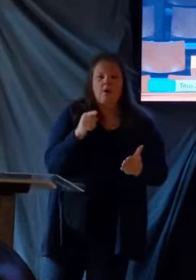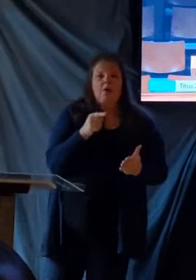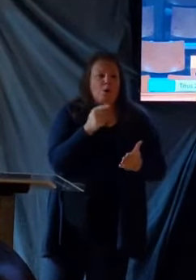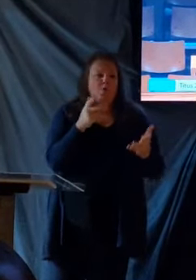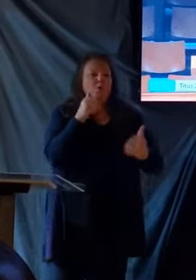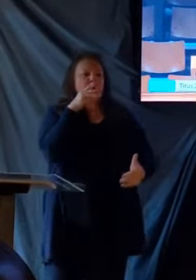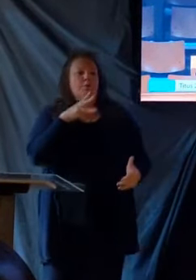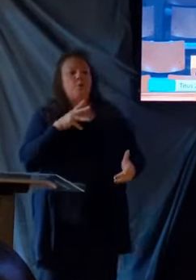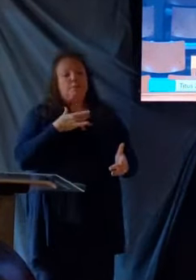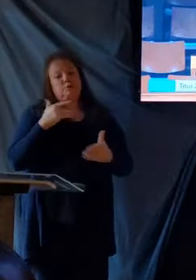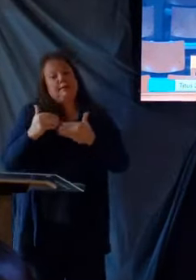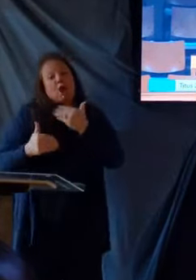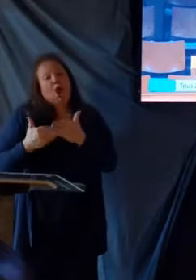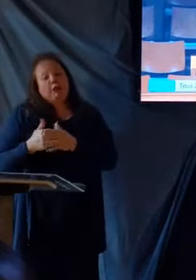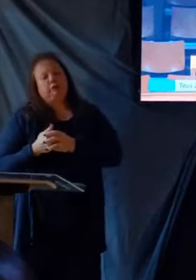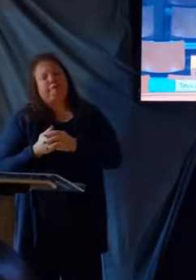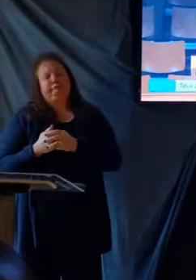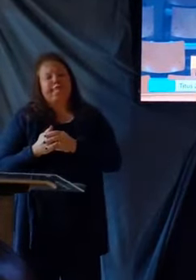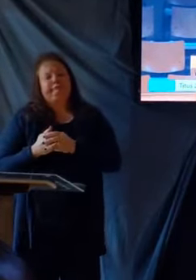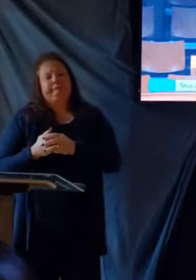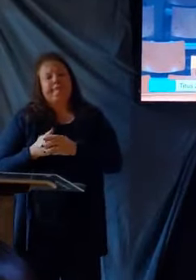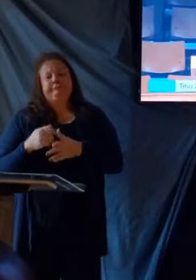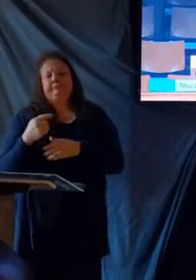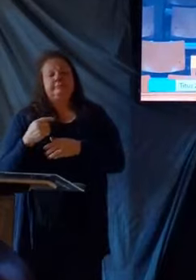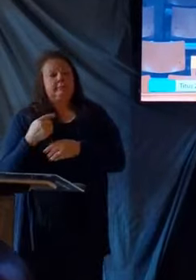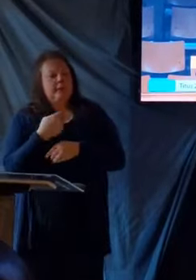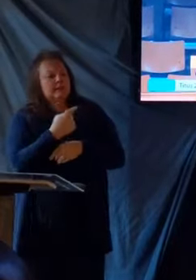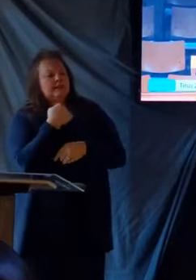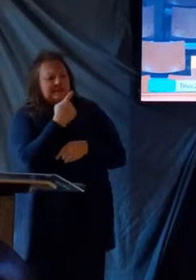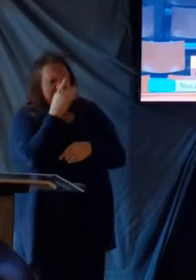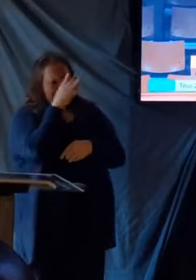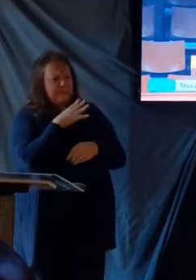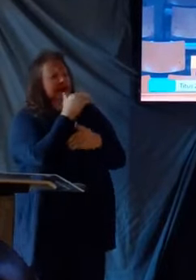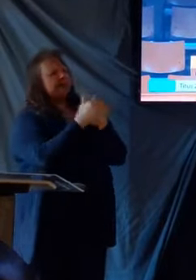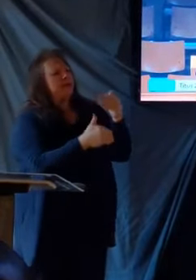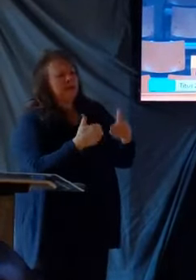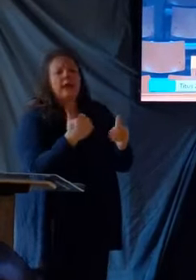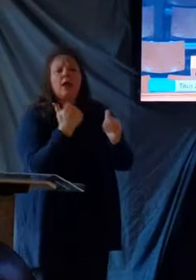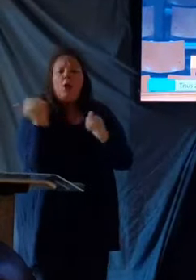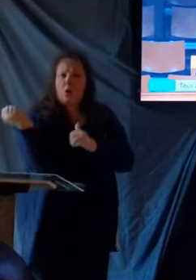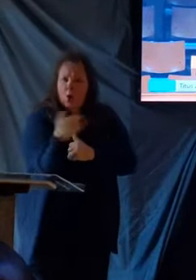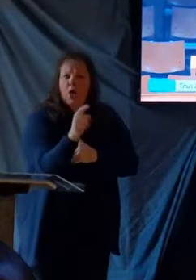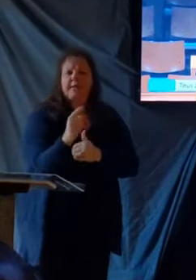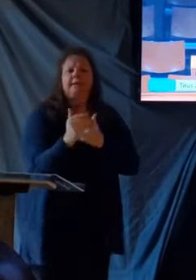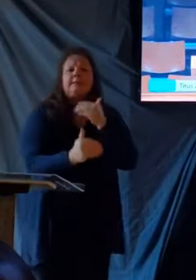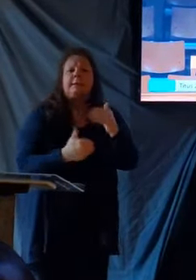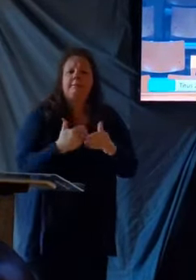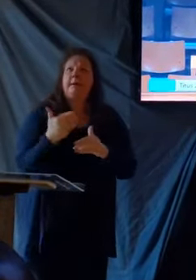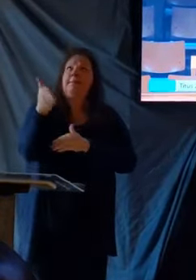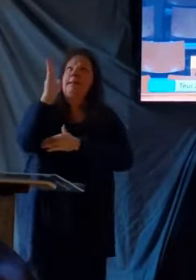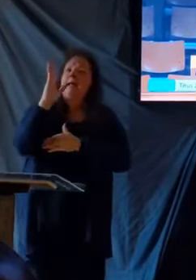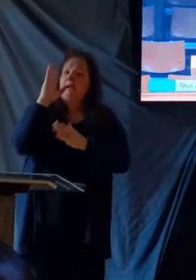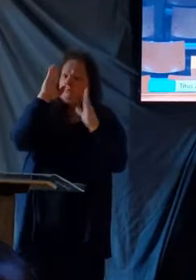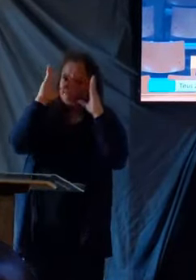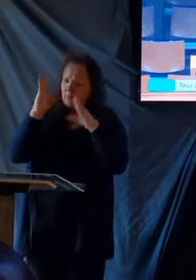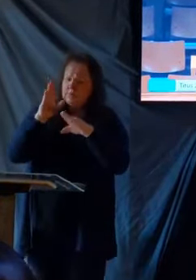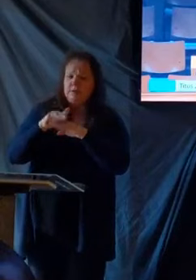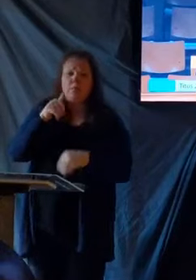you want the woman to be kind. You got to tell the men to be kind. Yeah, we have to tell everybody. But God here is addressing the